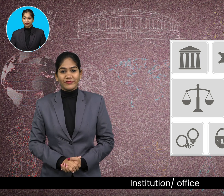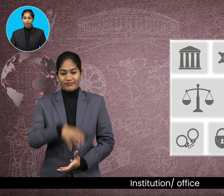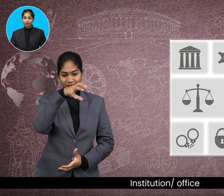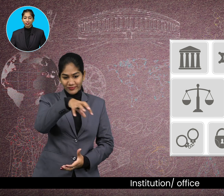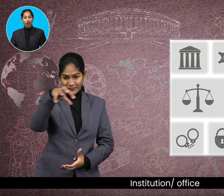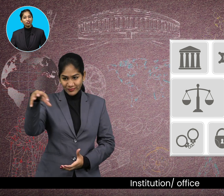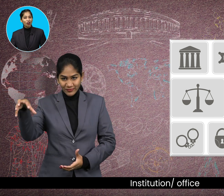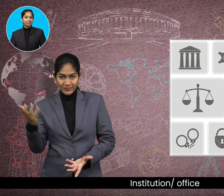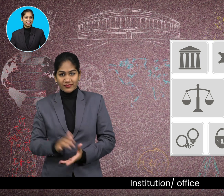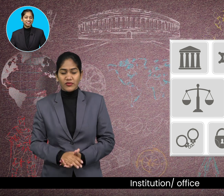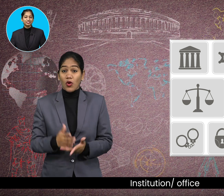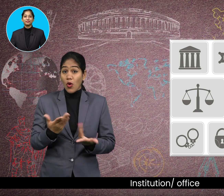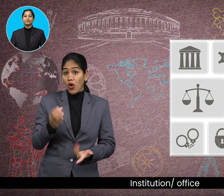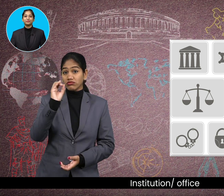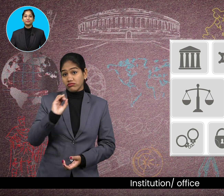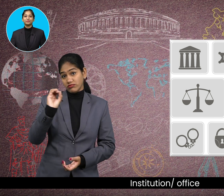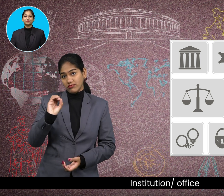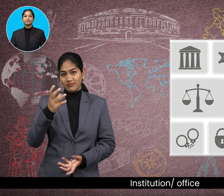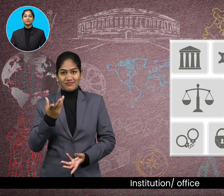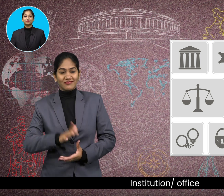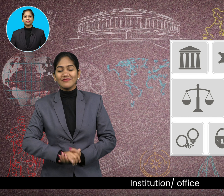institution or office.